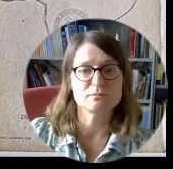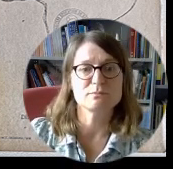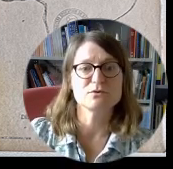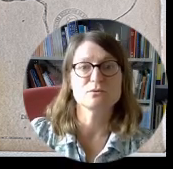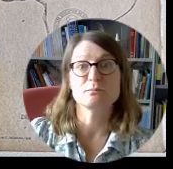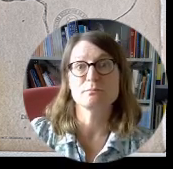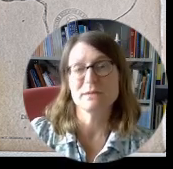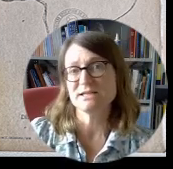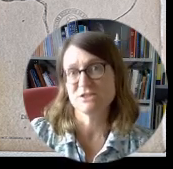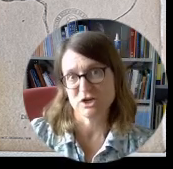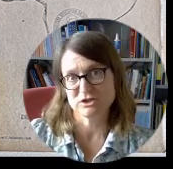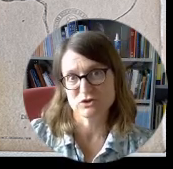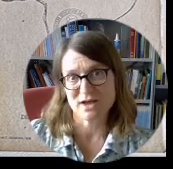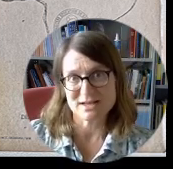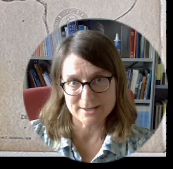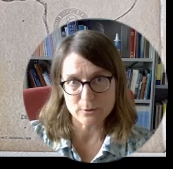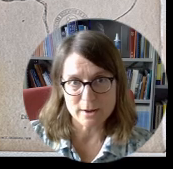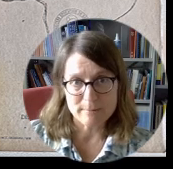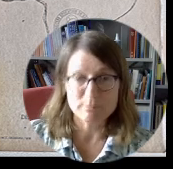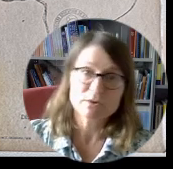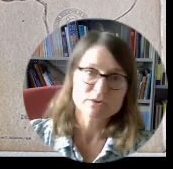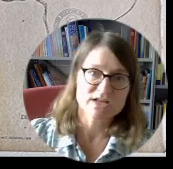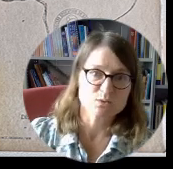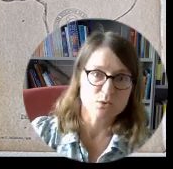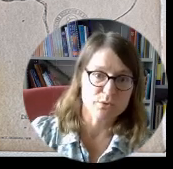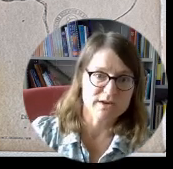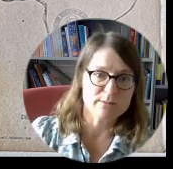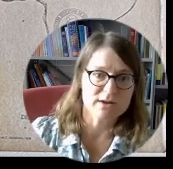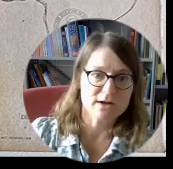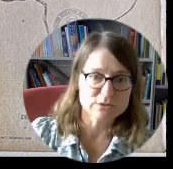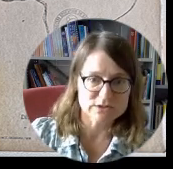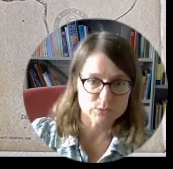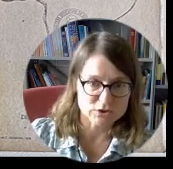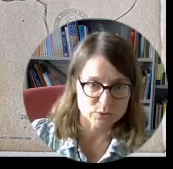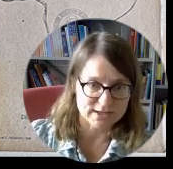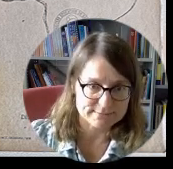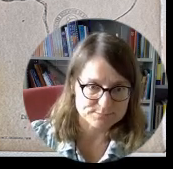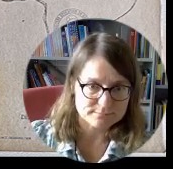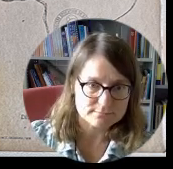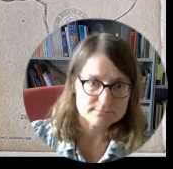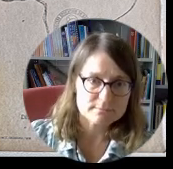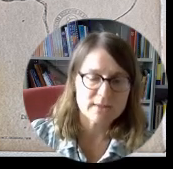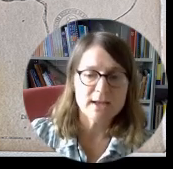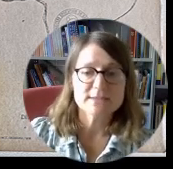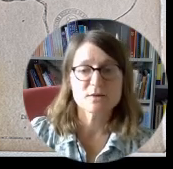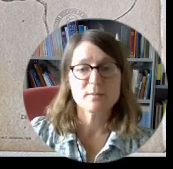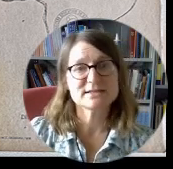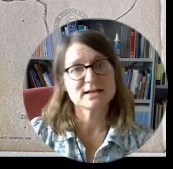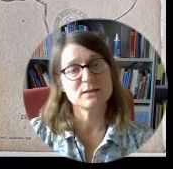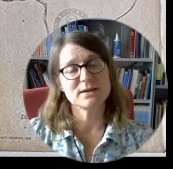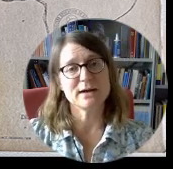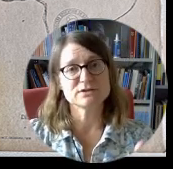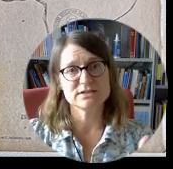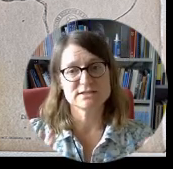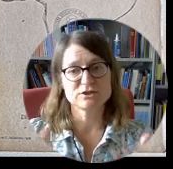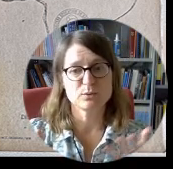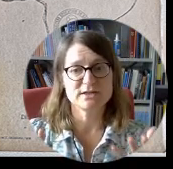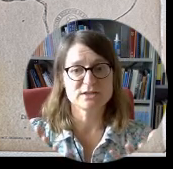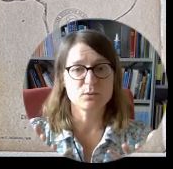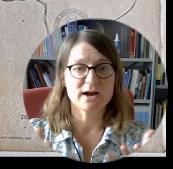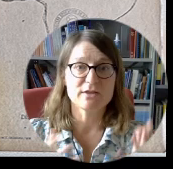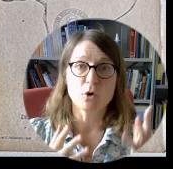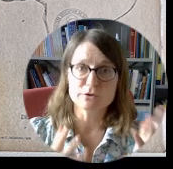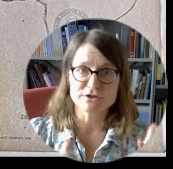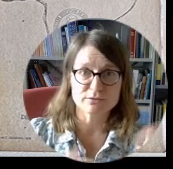school to please change to ASL, because that's what all the neighboring countries were doing. So basically, we now see a